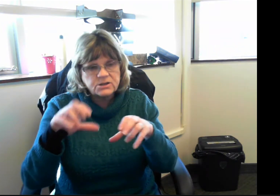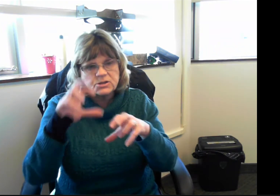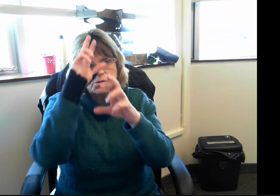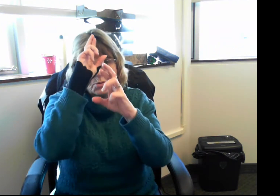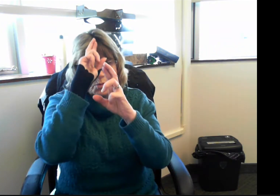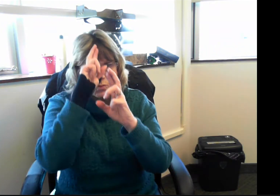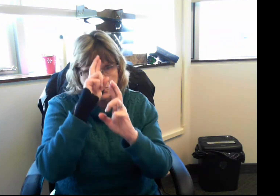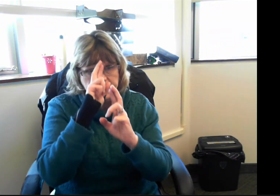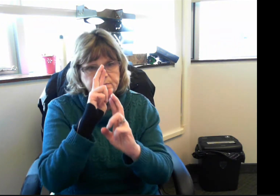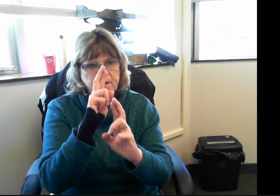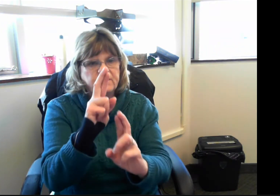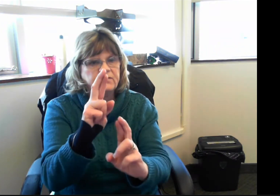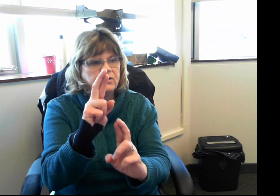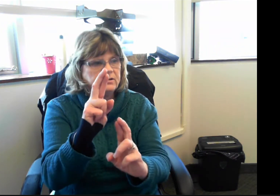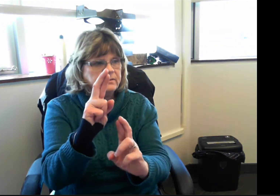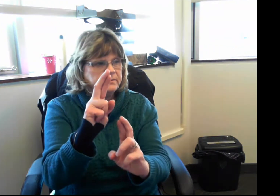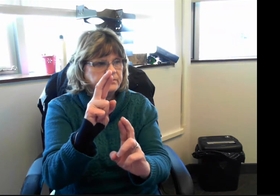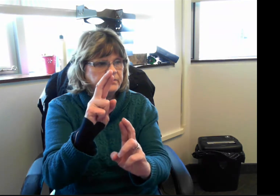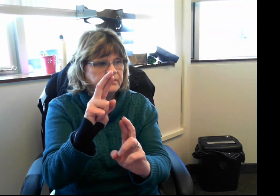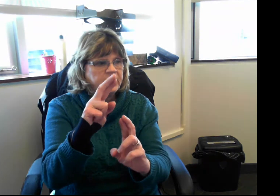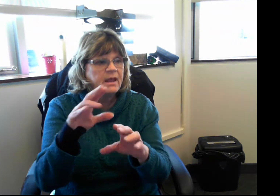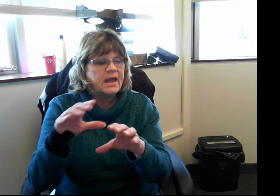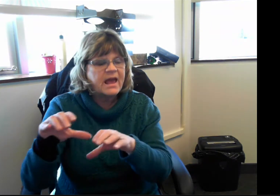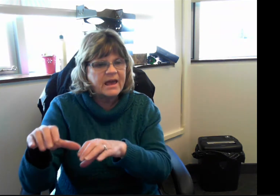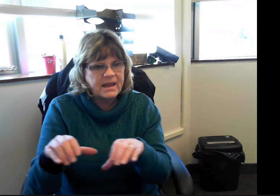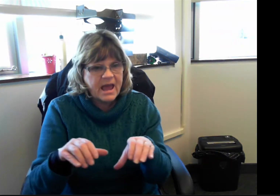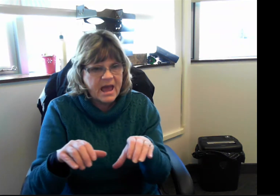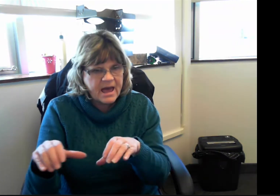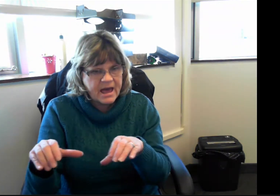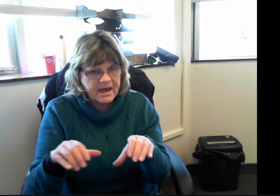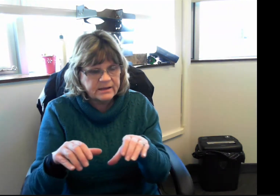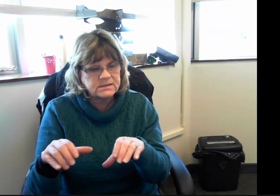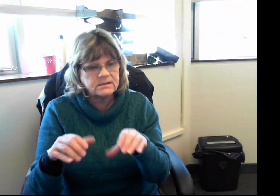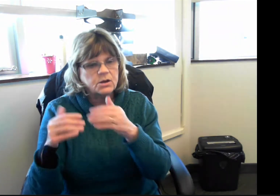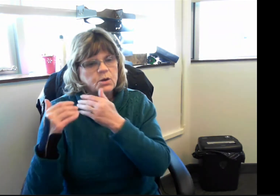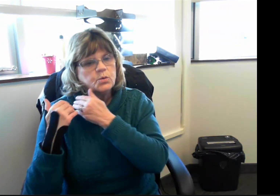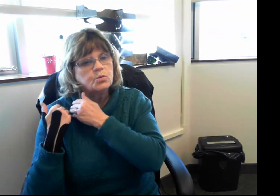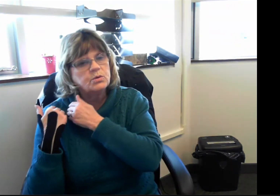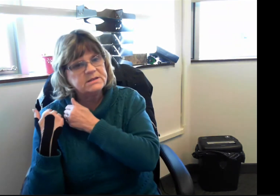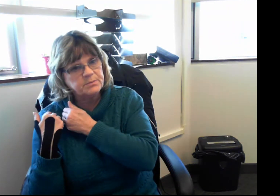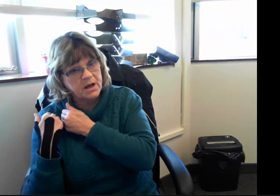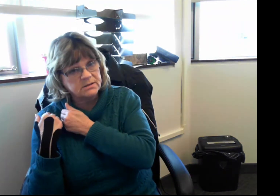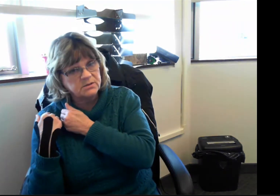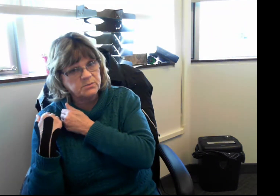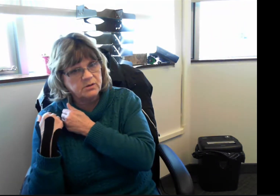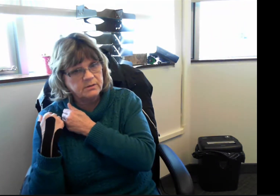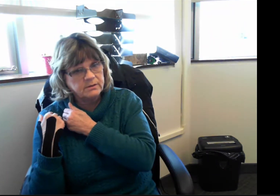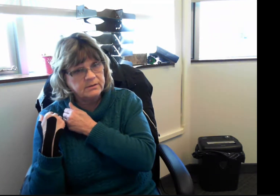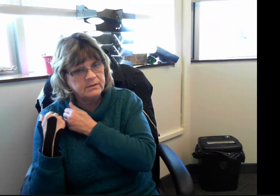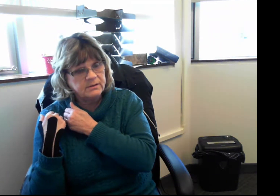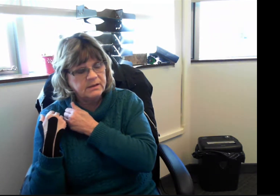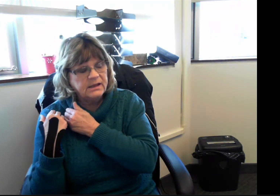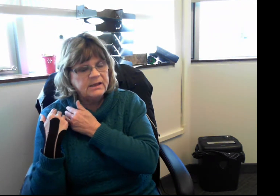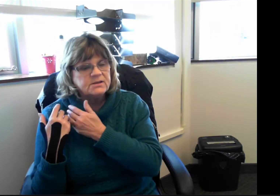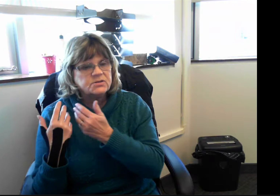act respectful, and act responsible. So